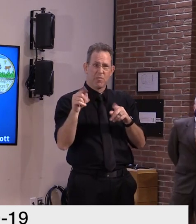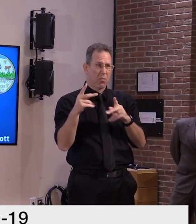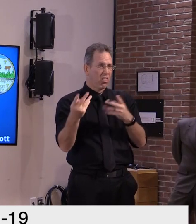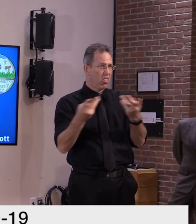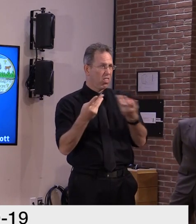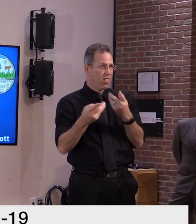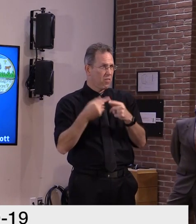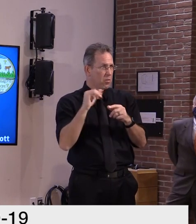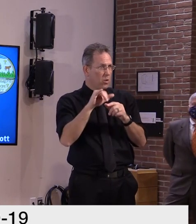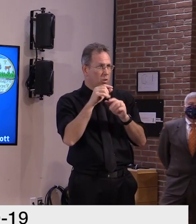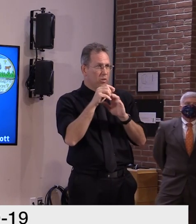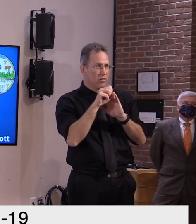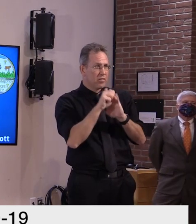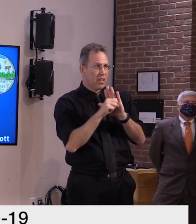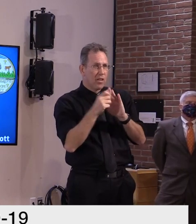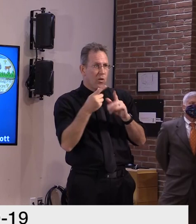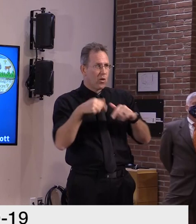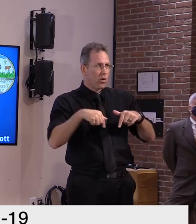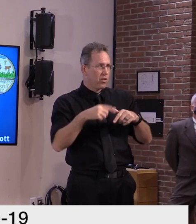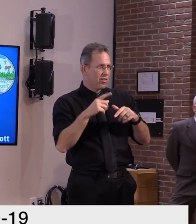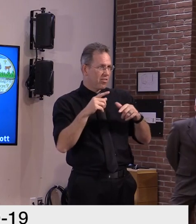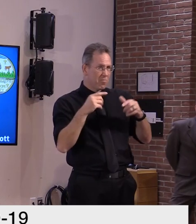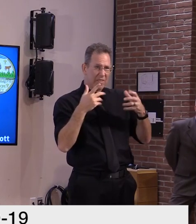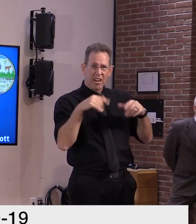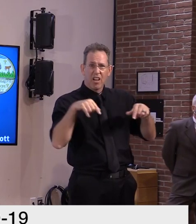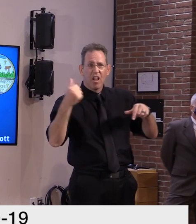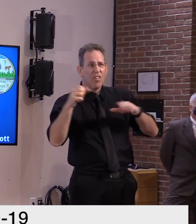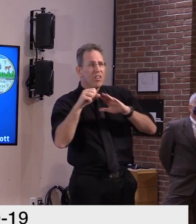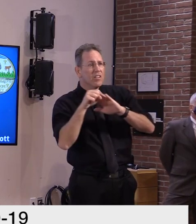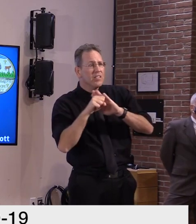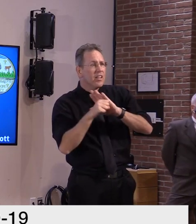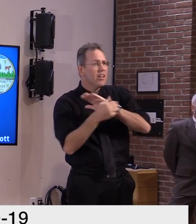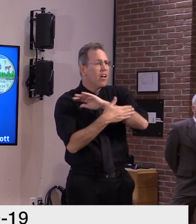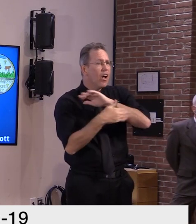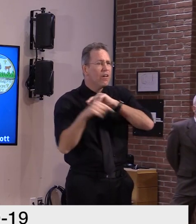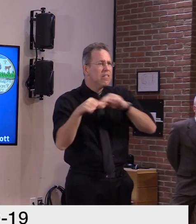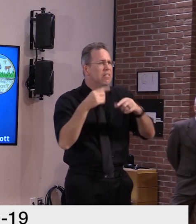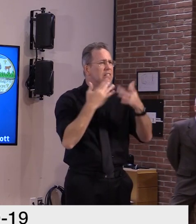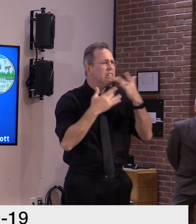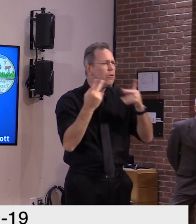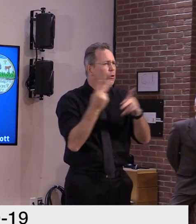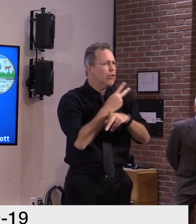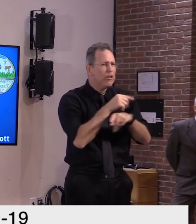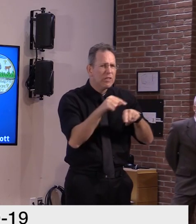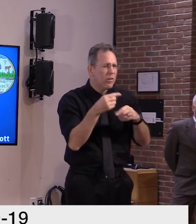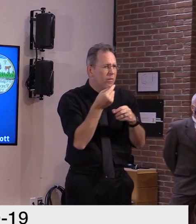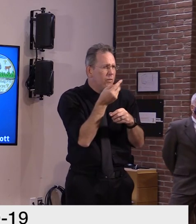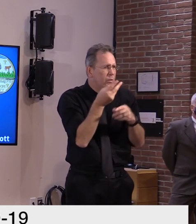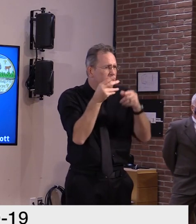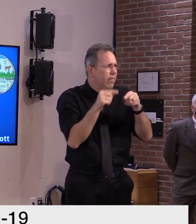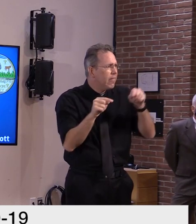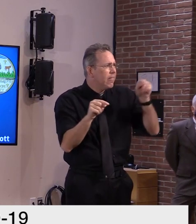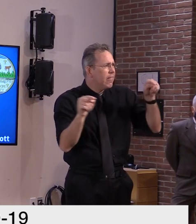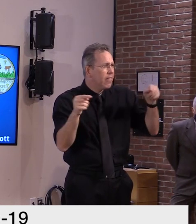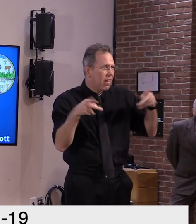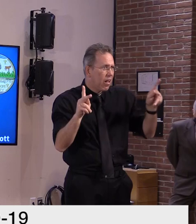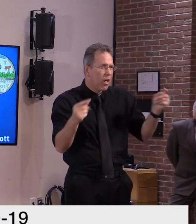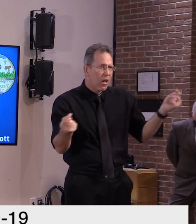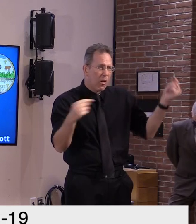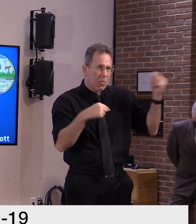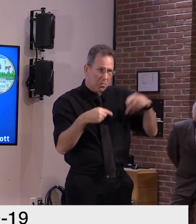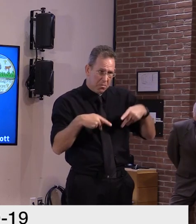are all in the red. Realistically, what kind of ski season based on